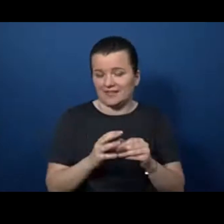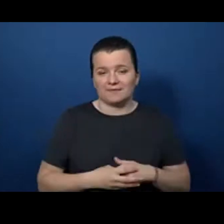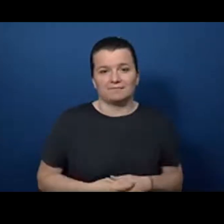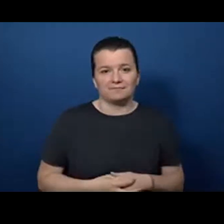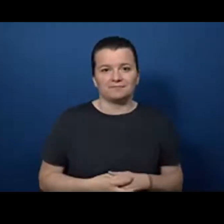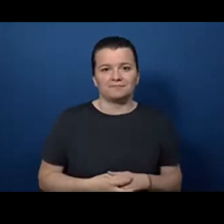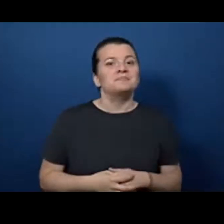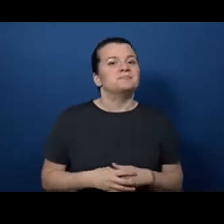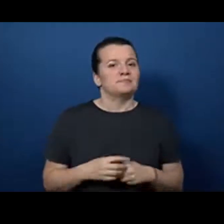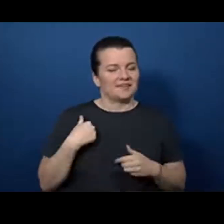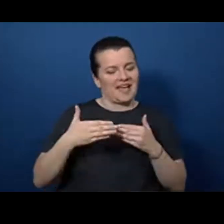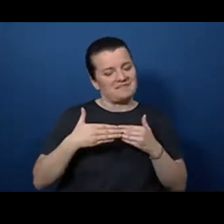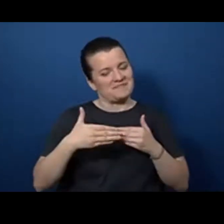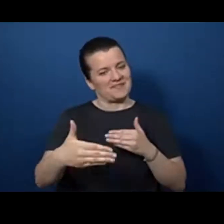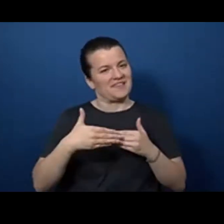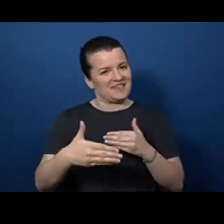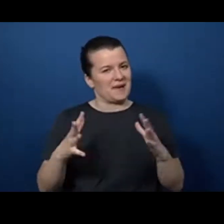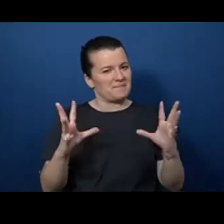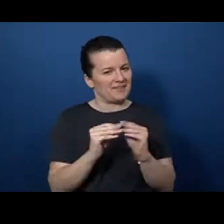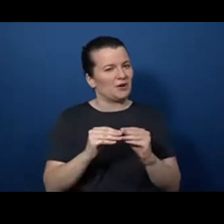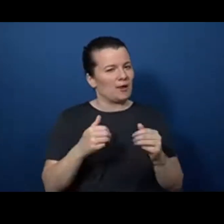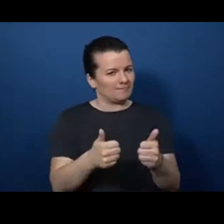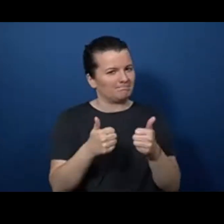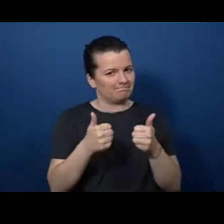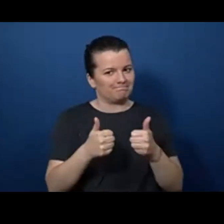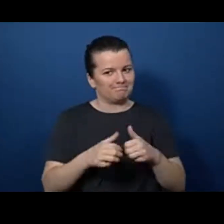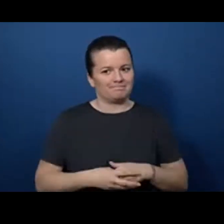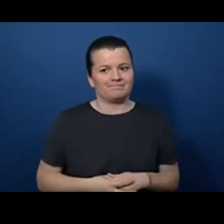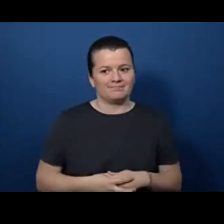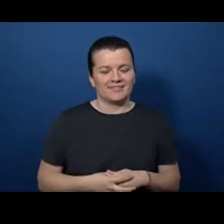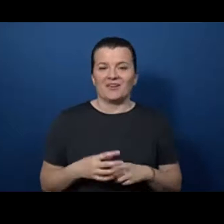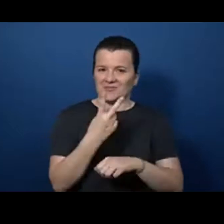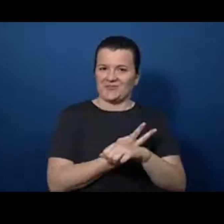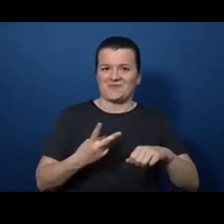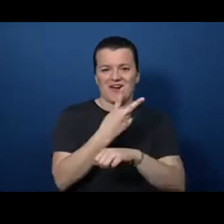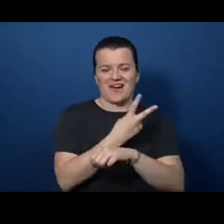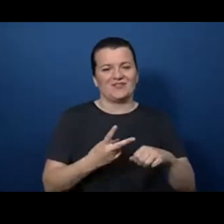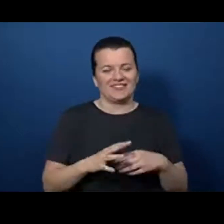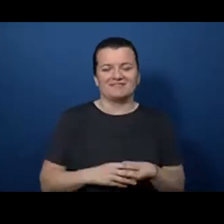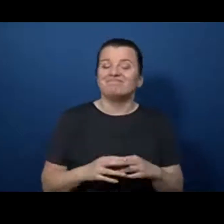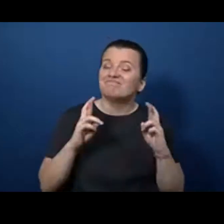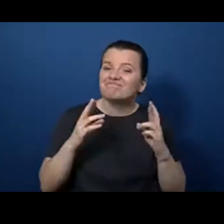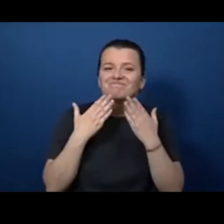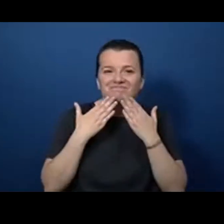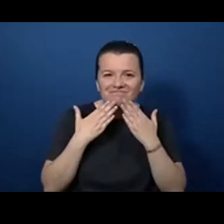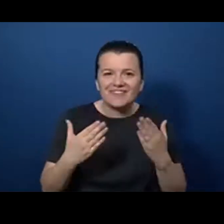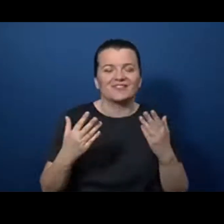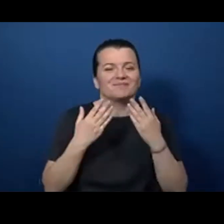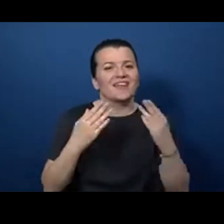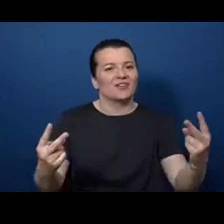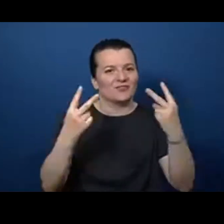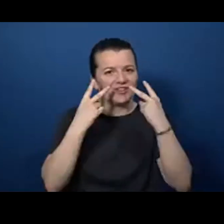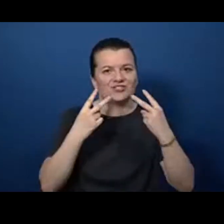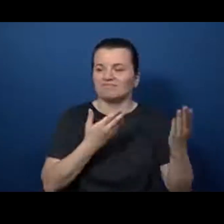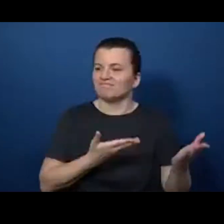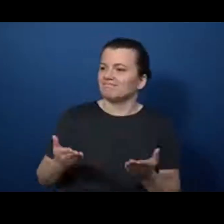afternoon session and a fruitful discussion over the next two hours or so. Thank you. Thank you for coming. And back to you,